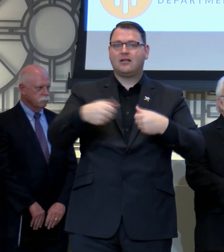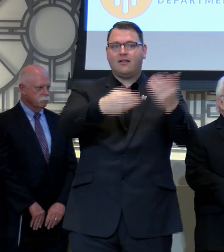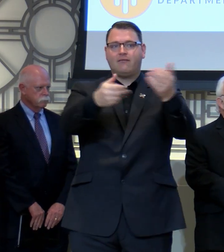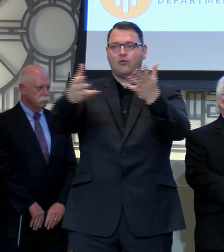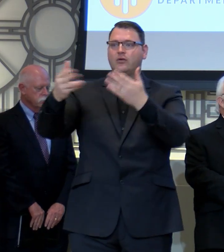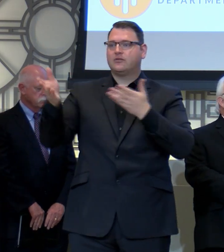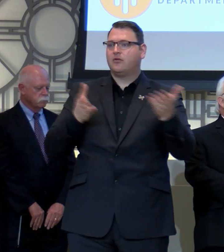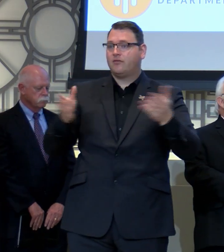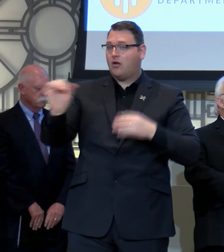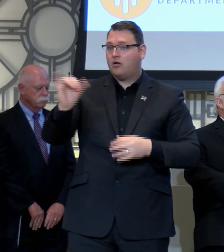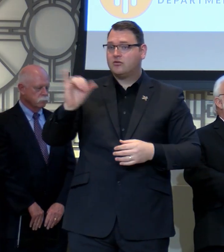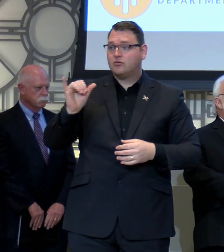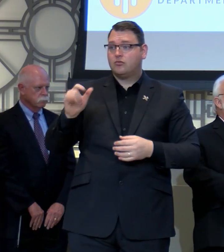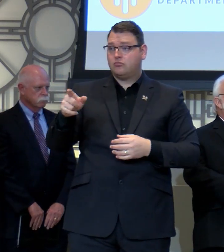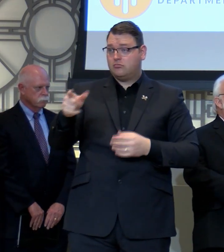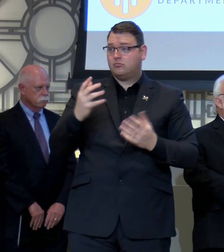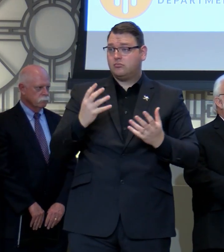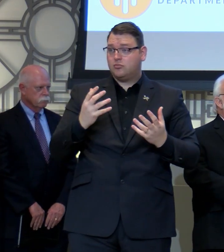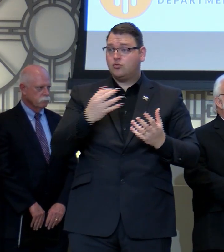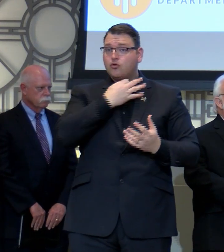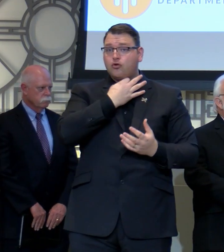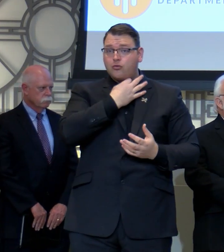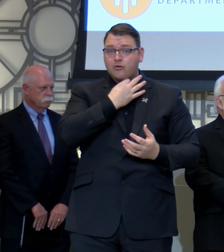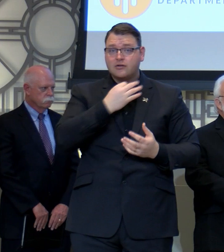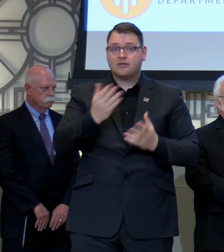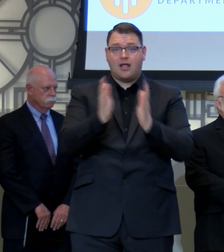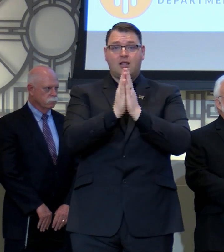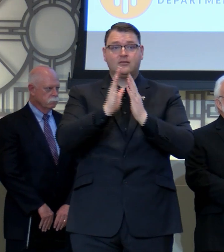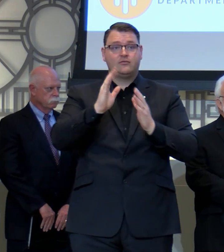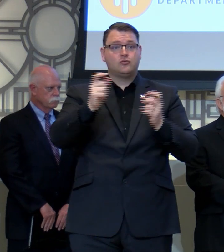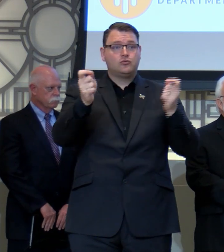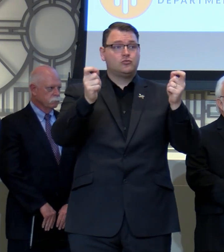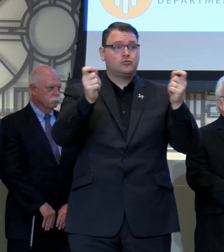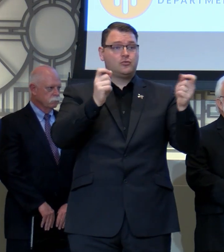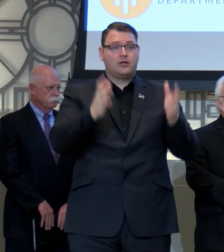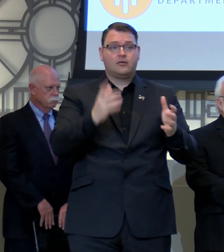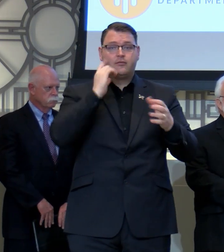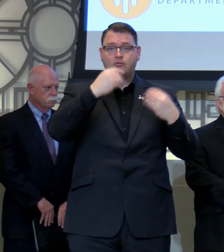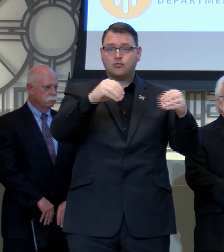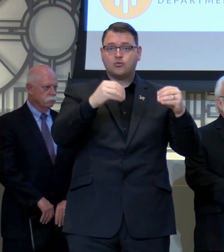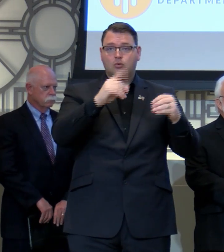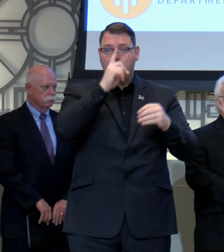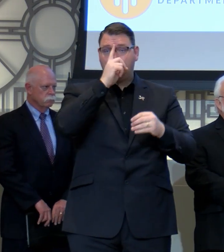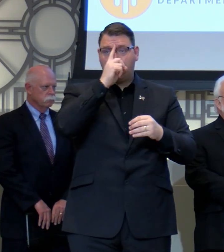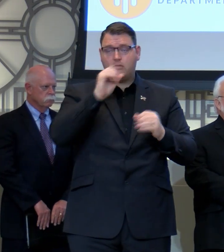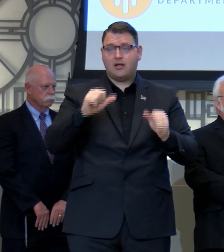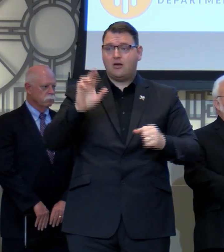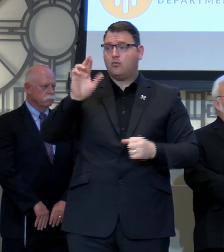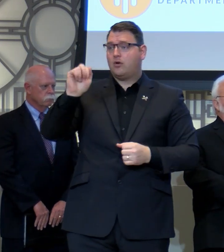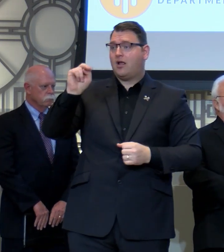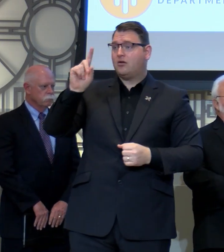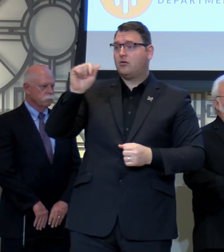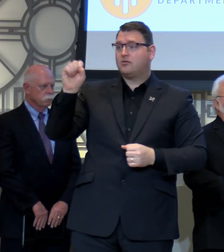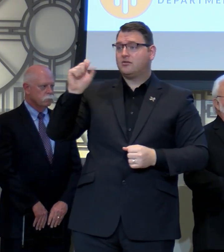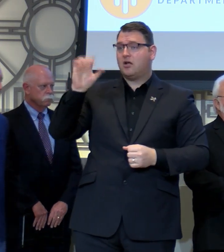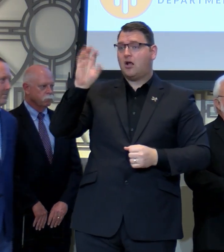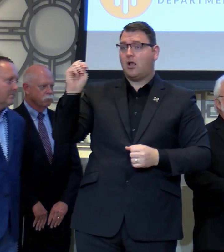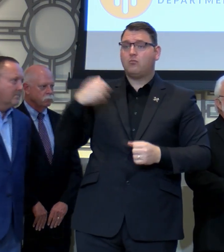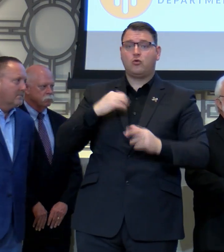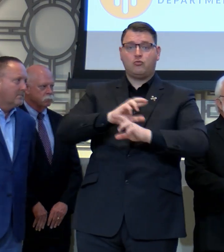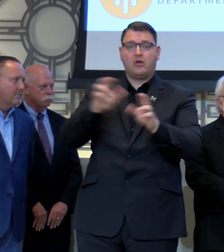So visit any Randall's store, ask for the store director. You can go to randalls.com, and we are ready to hire.